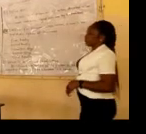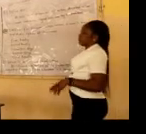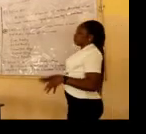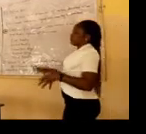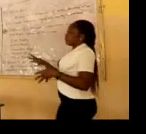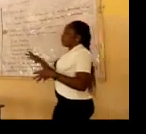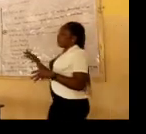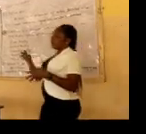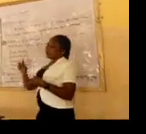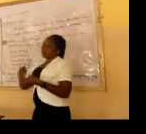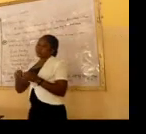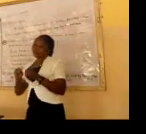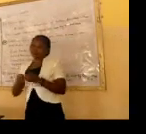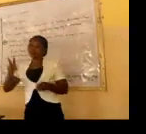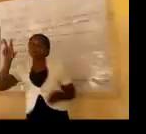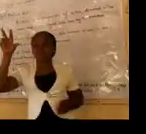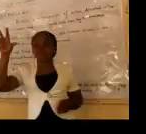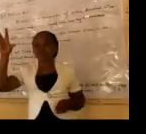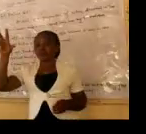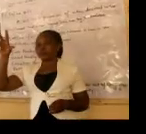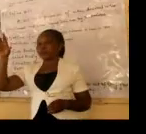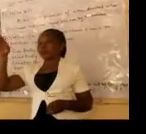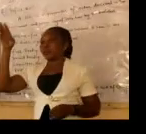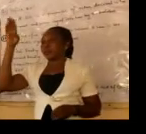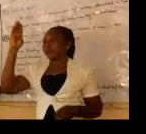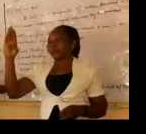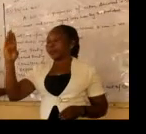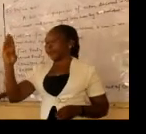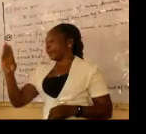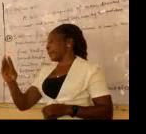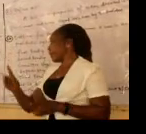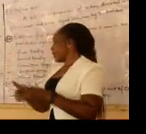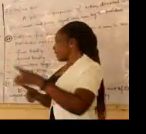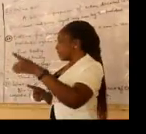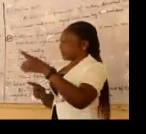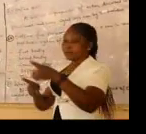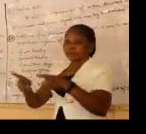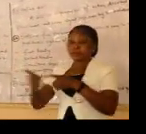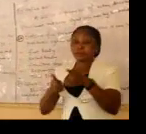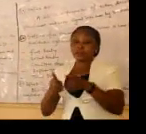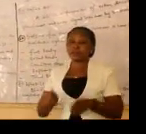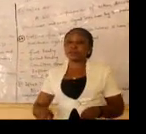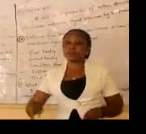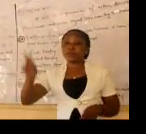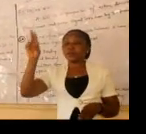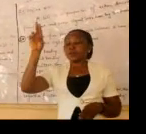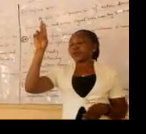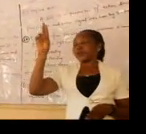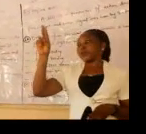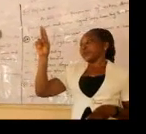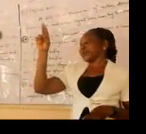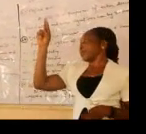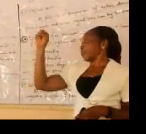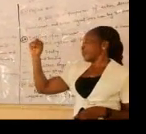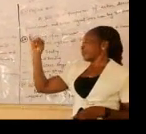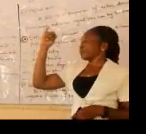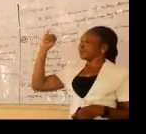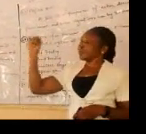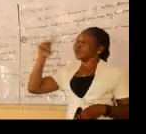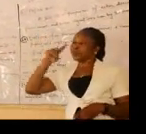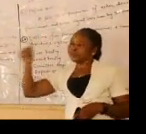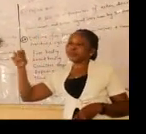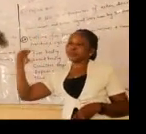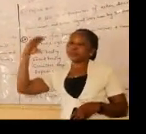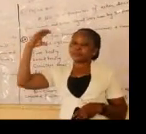define unicameral legislature. This one is bicameral, while this one is what?